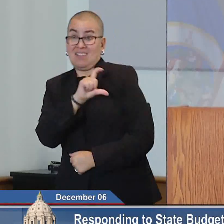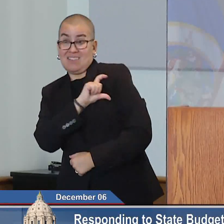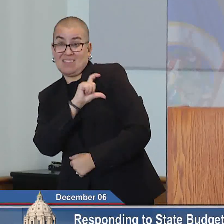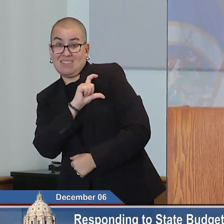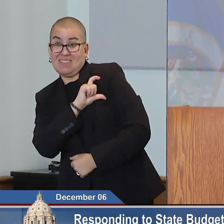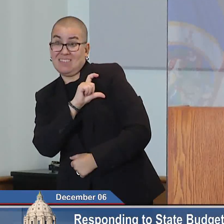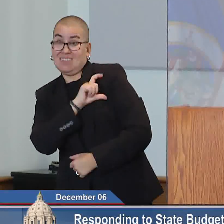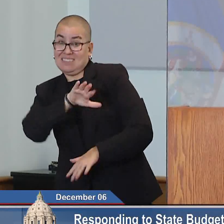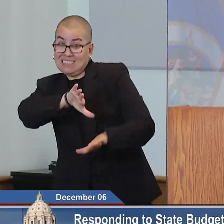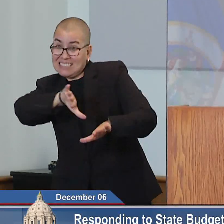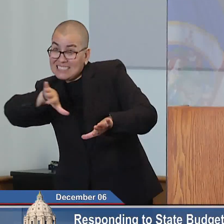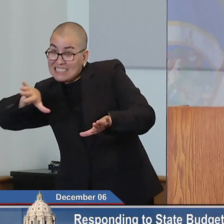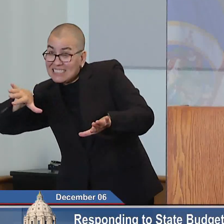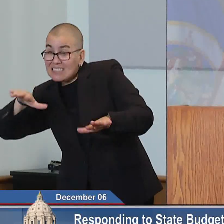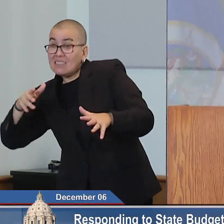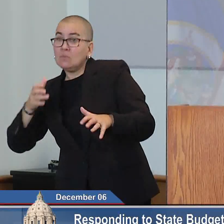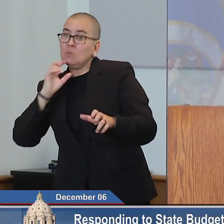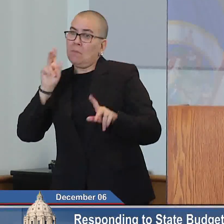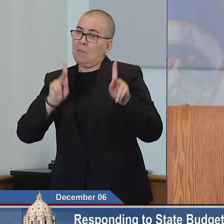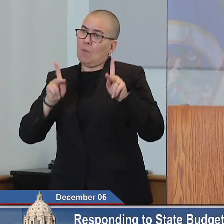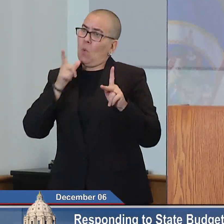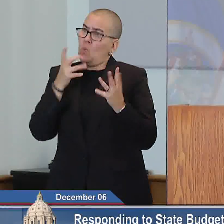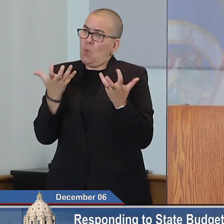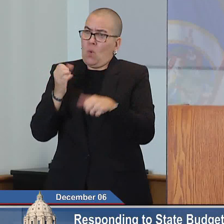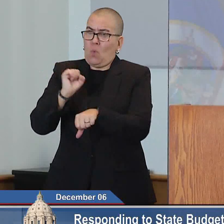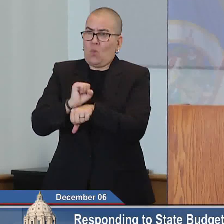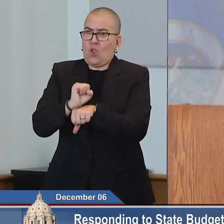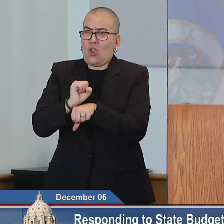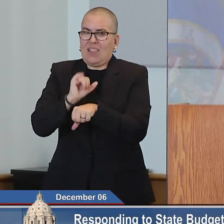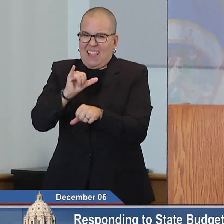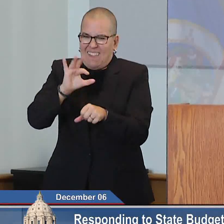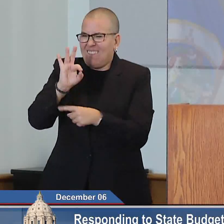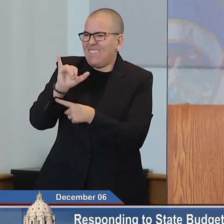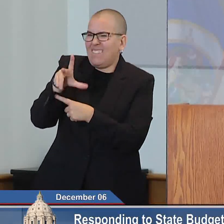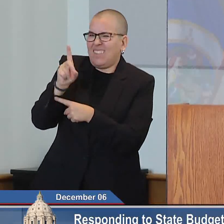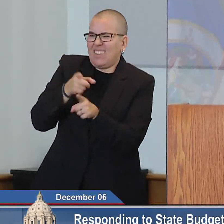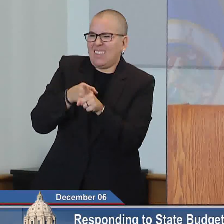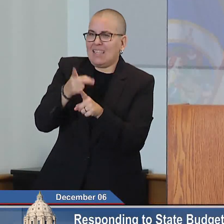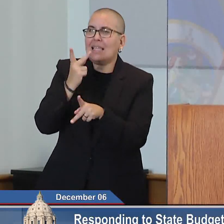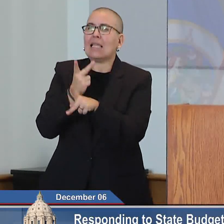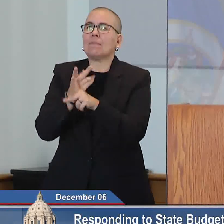area that people want to work in and to keep our communities safe.